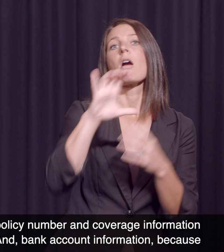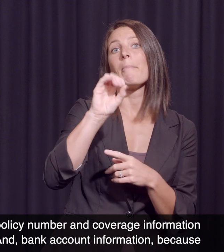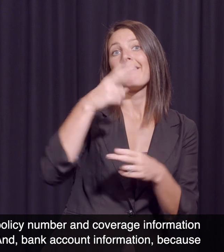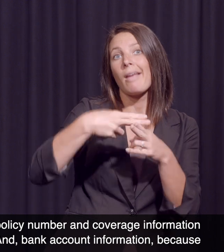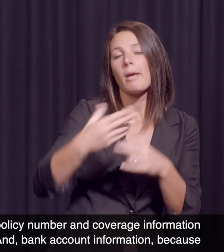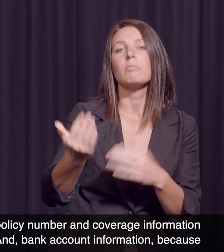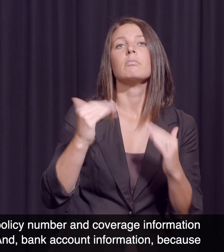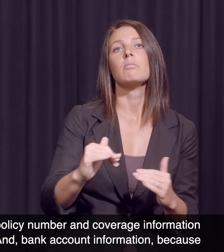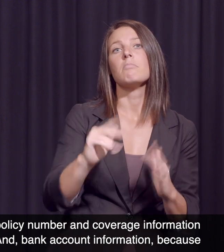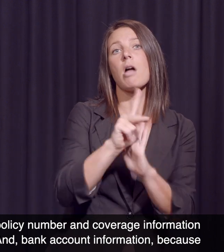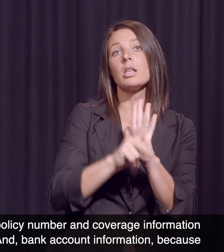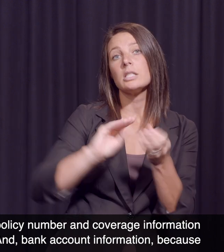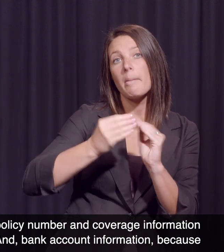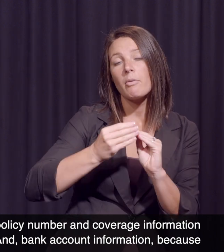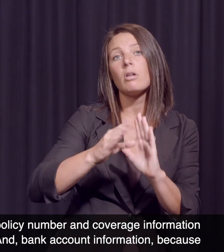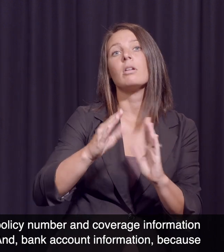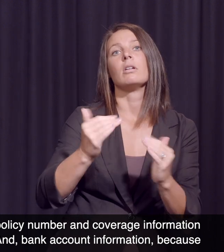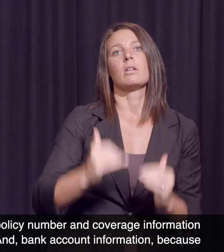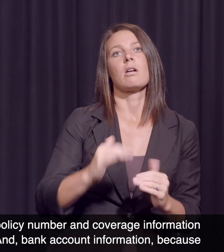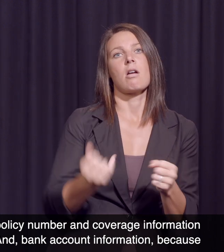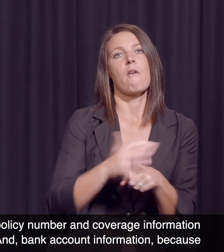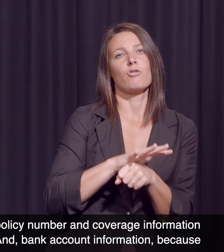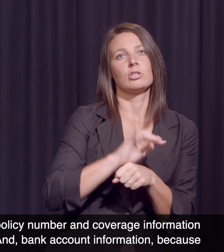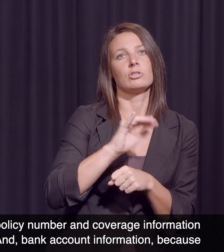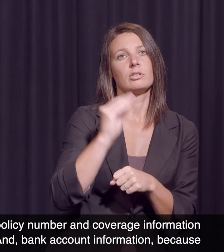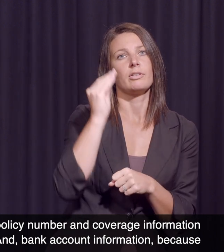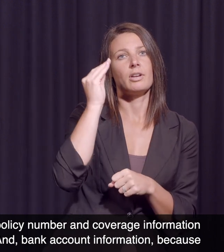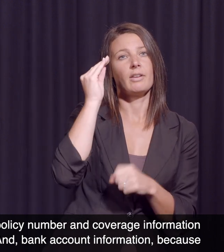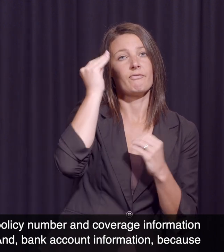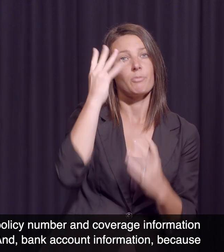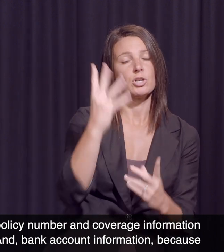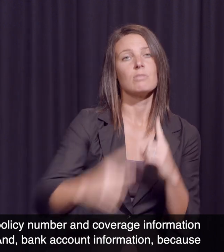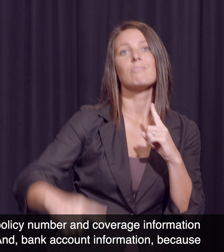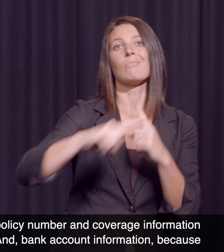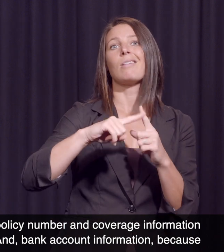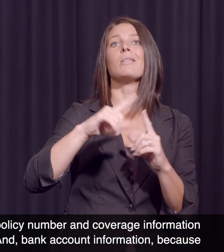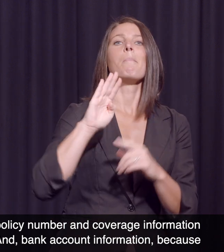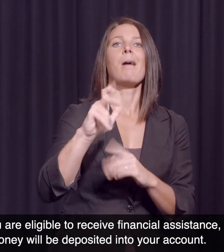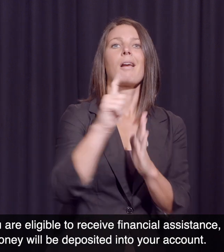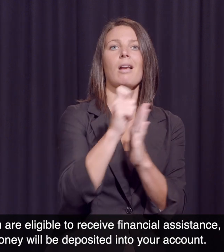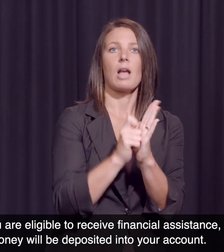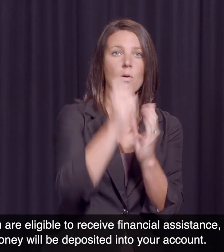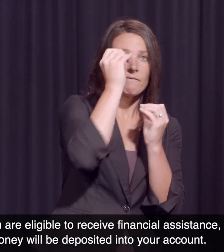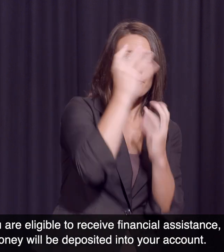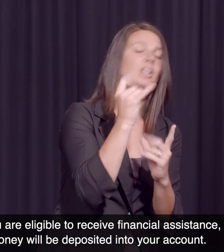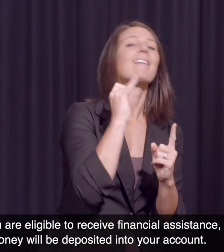policy number, and coverage information. And bank account information, because if you are eligible to receive